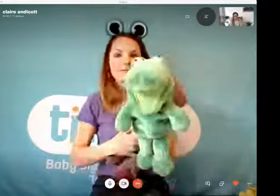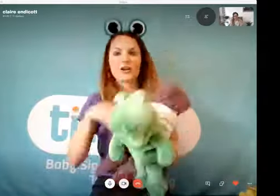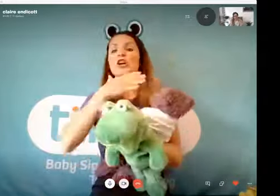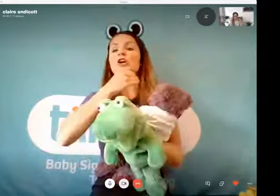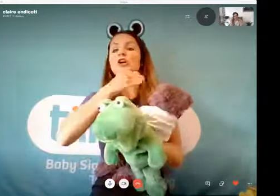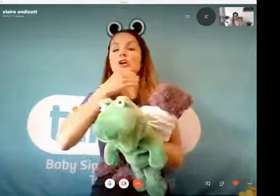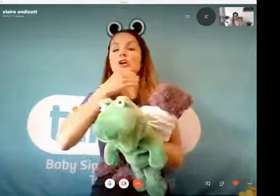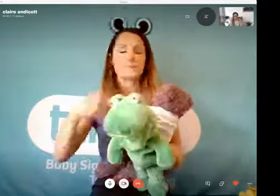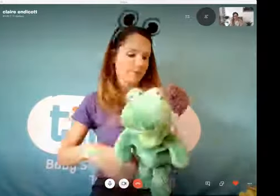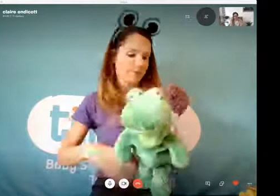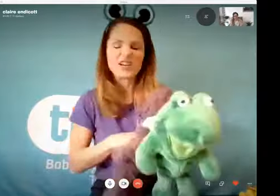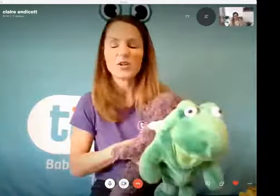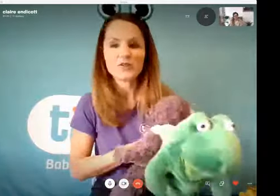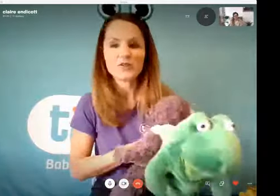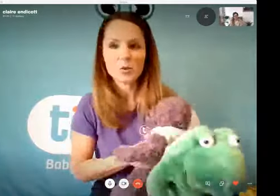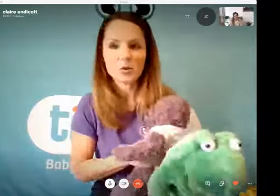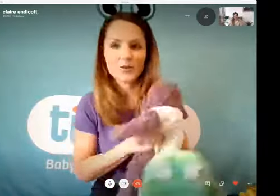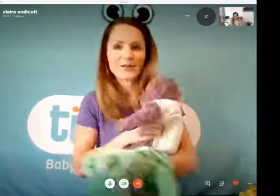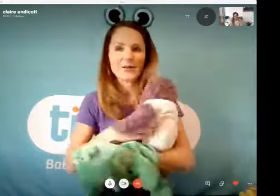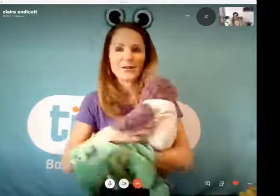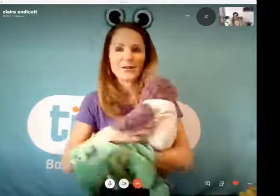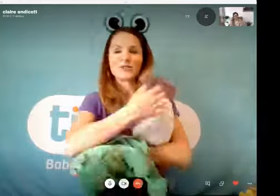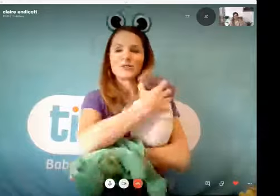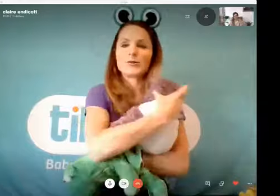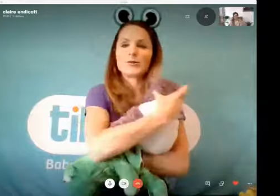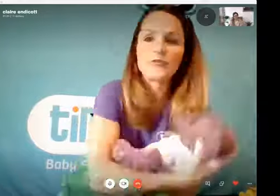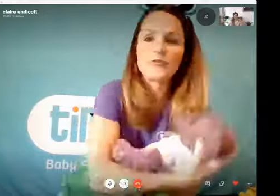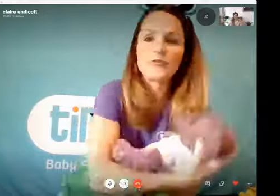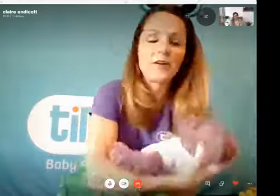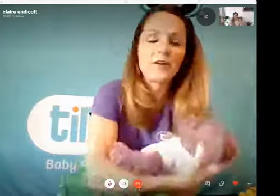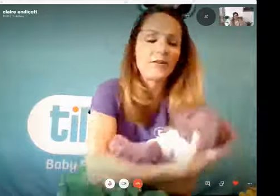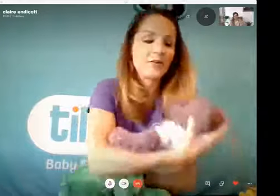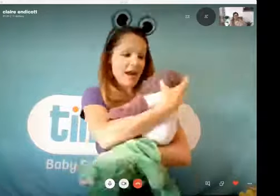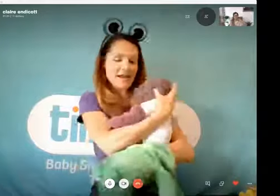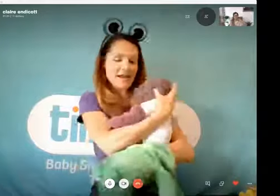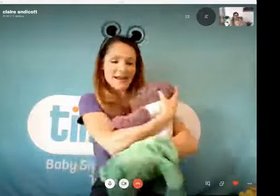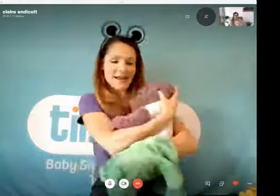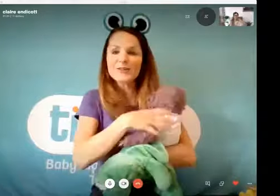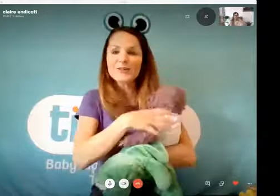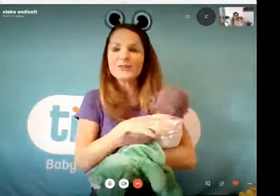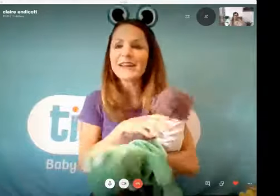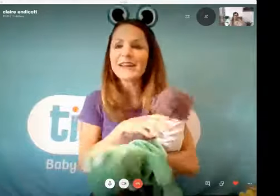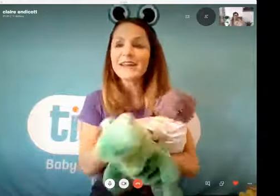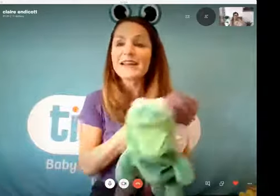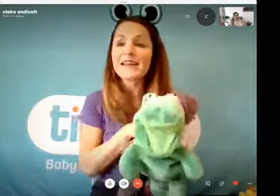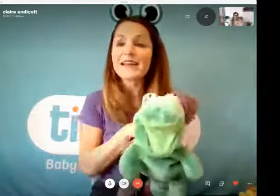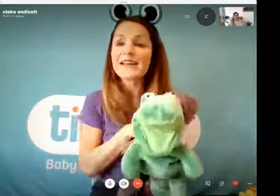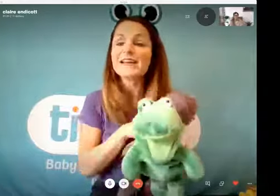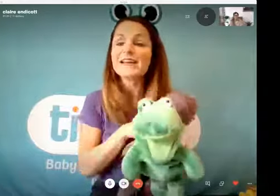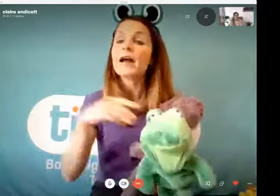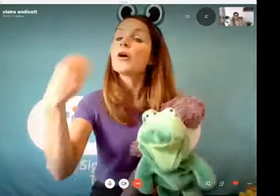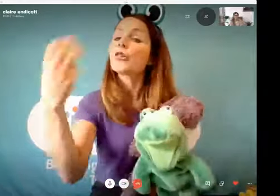glug. Okay, you don't have to do all the other signs. Just do the movement, okay? Are you ready? 3